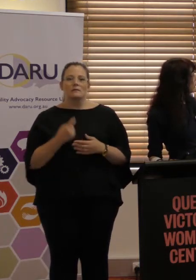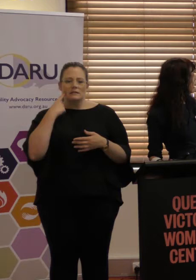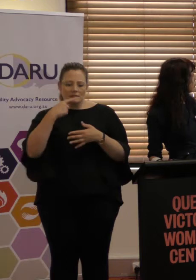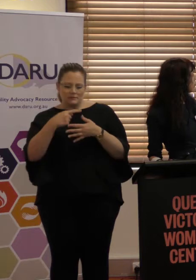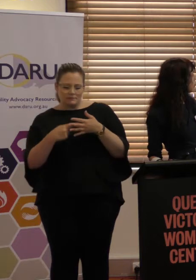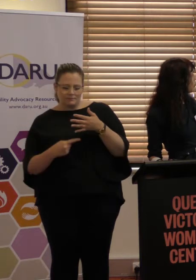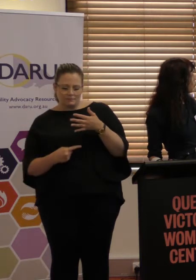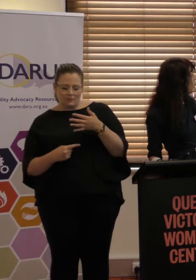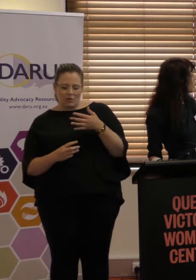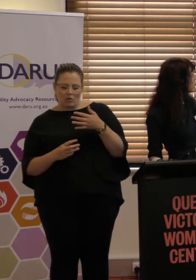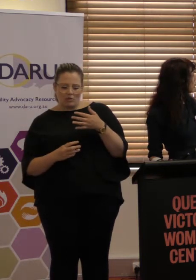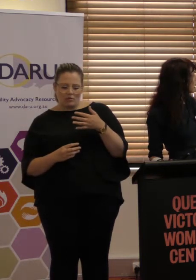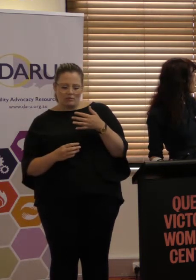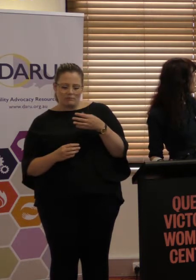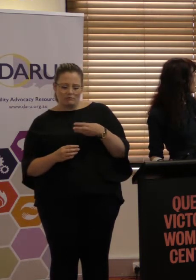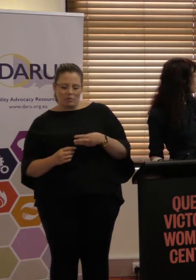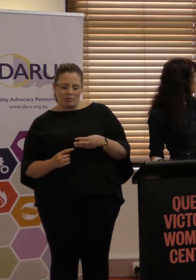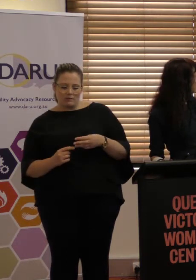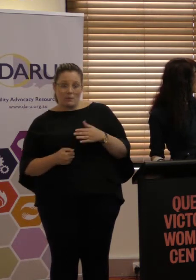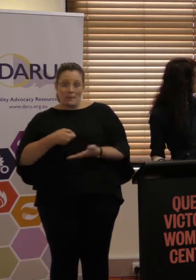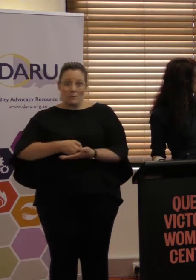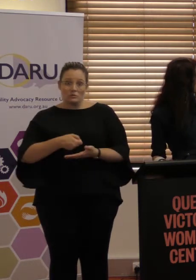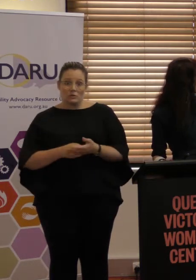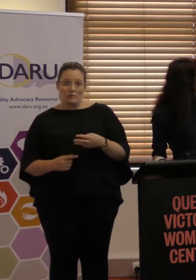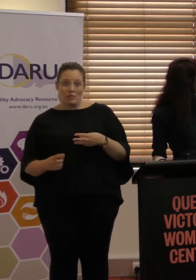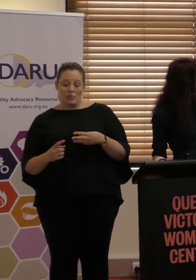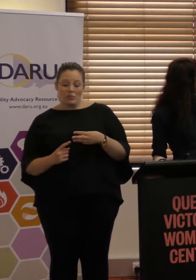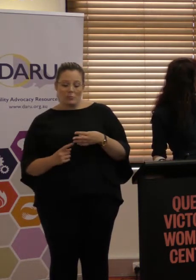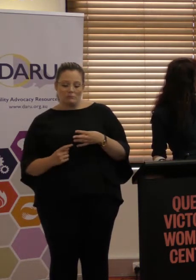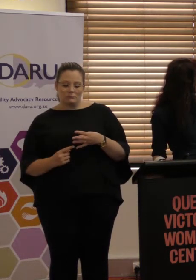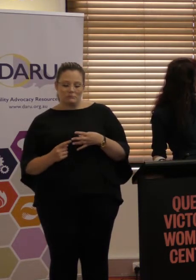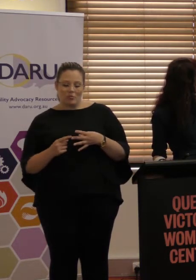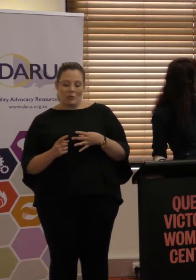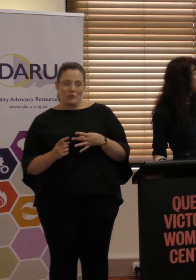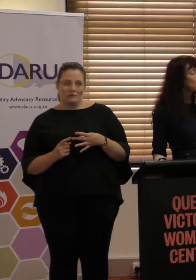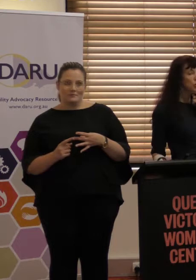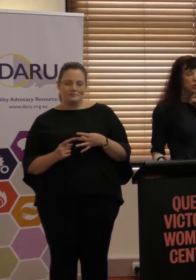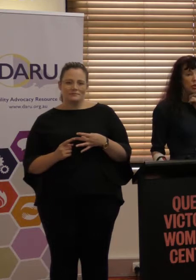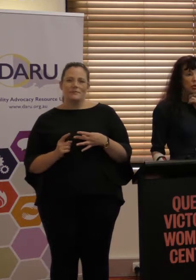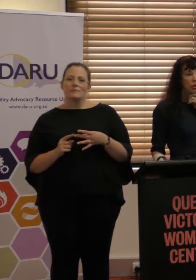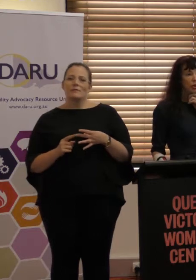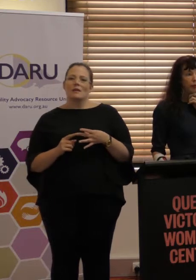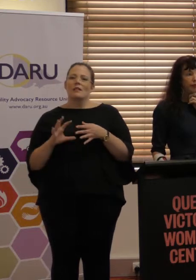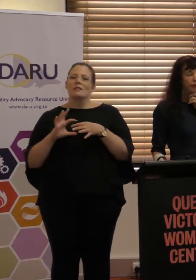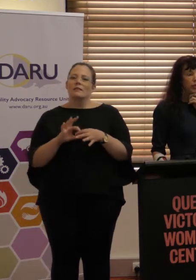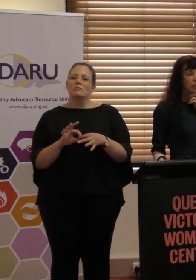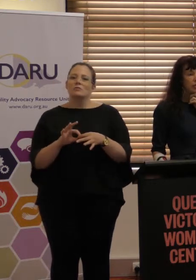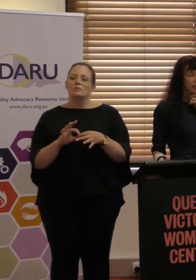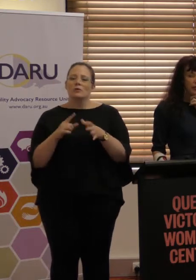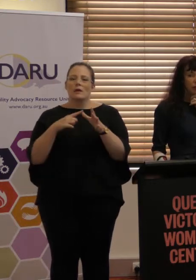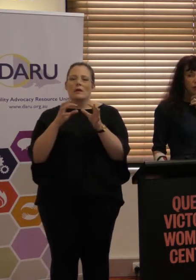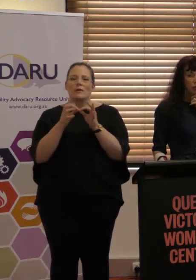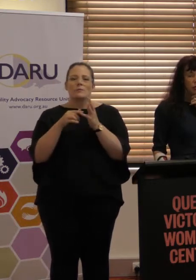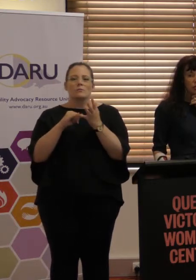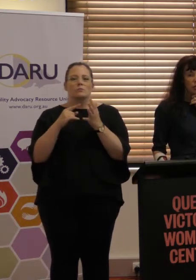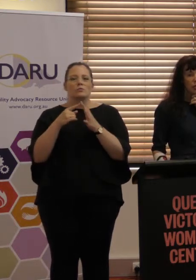bottom, that was I think I'm referring to the abuse,